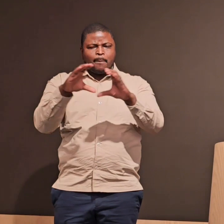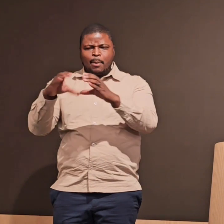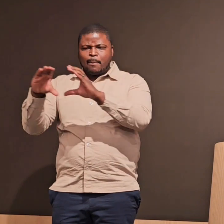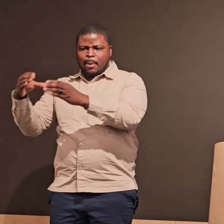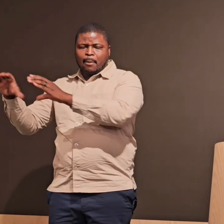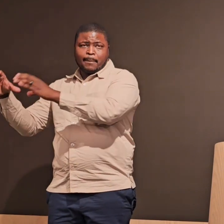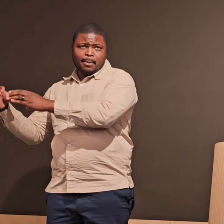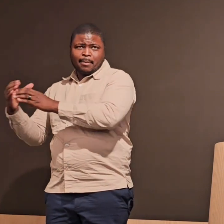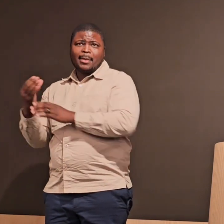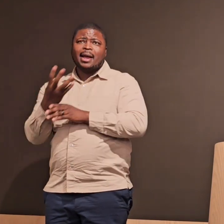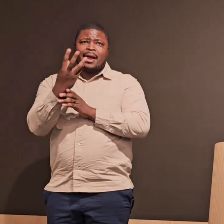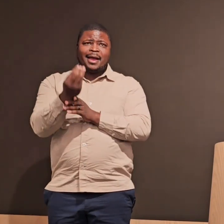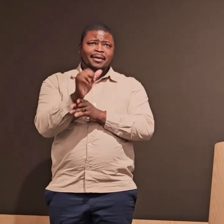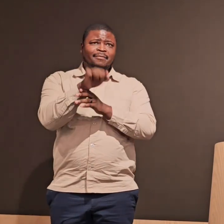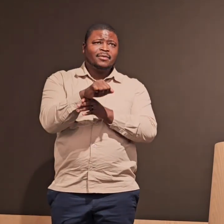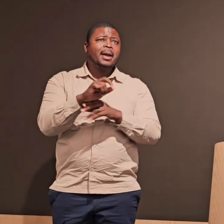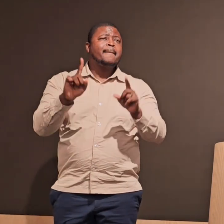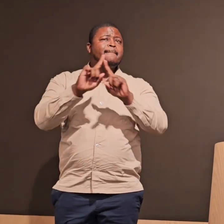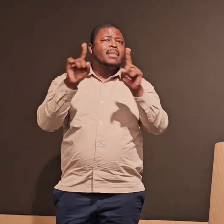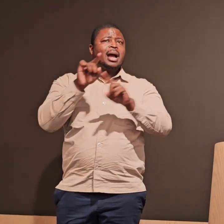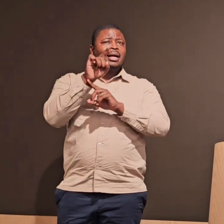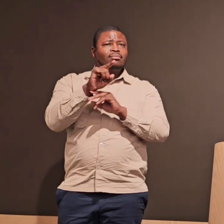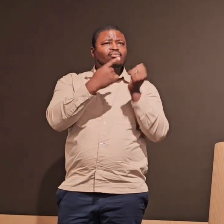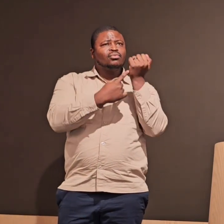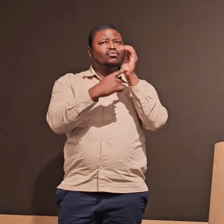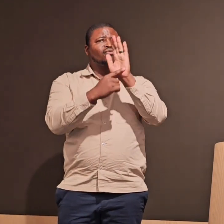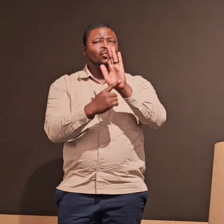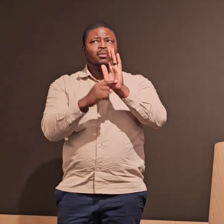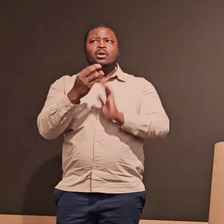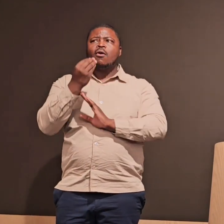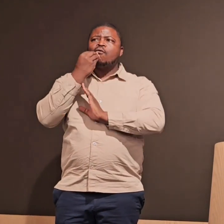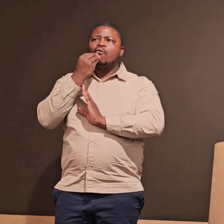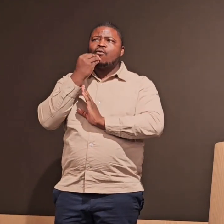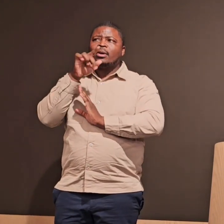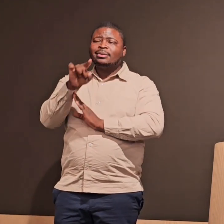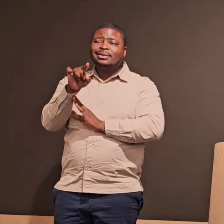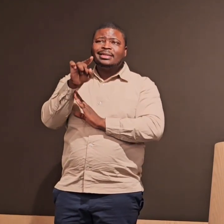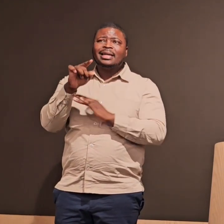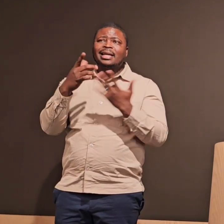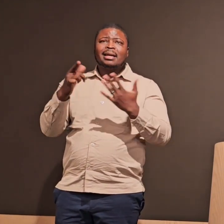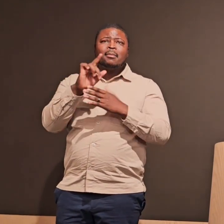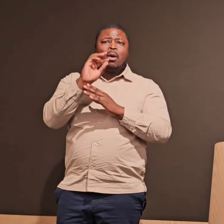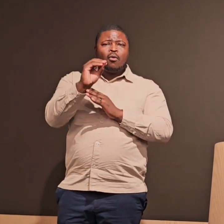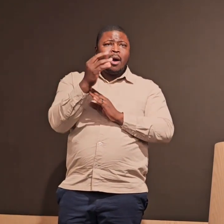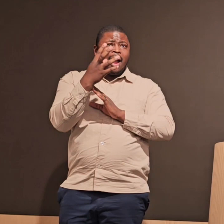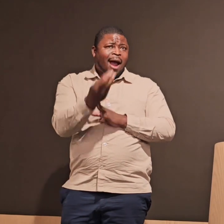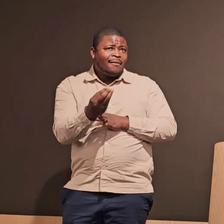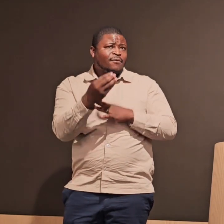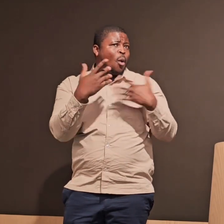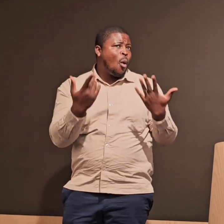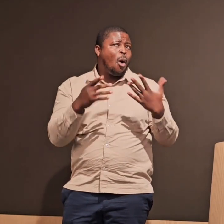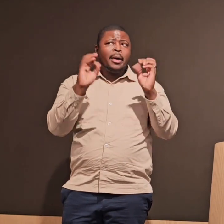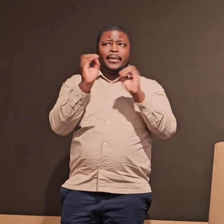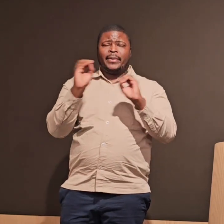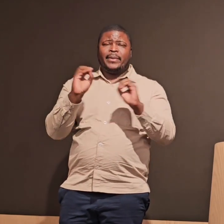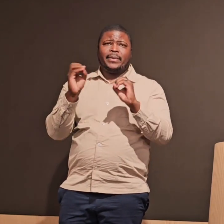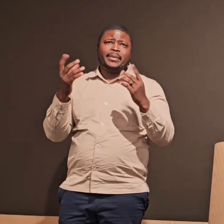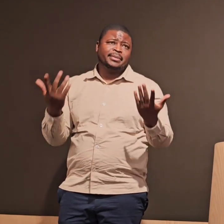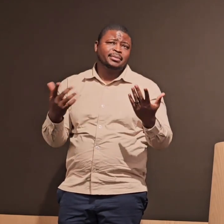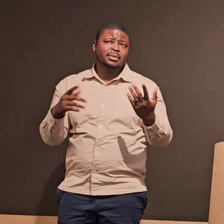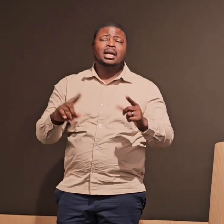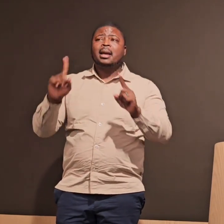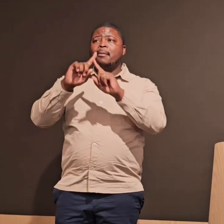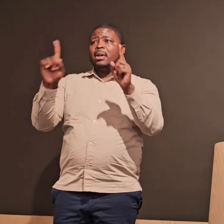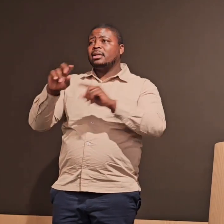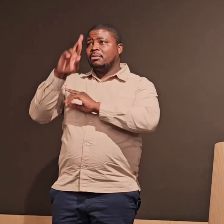provides a food and nutrition security status quo at a point in time. And again, combining this